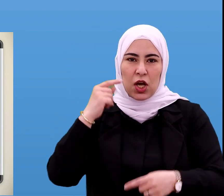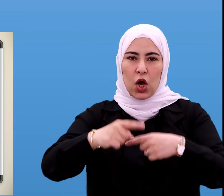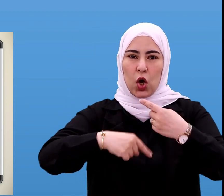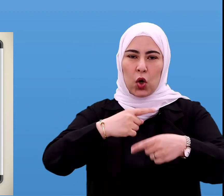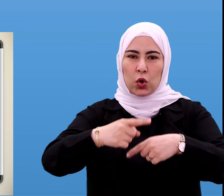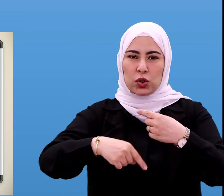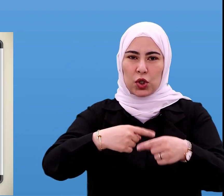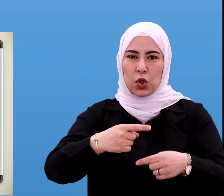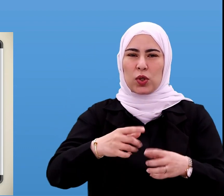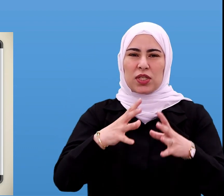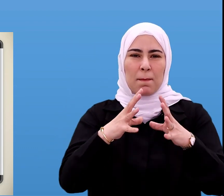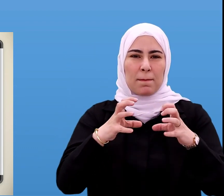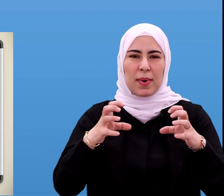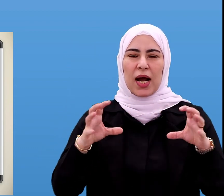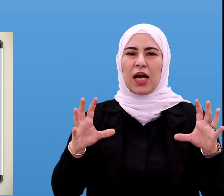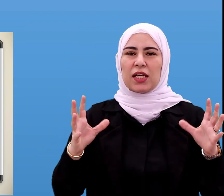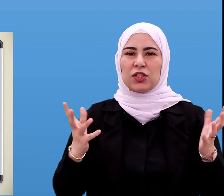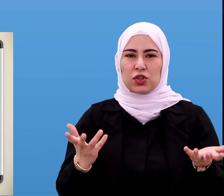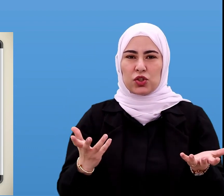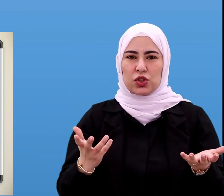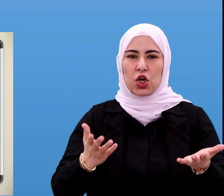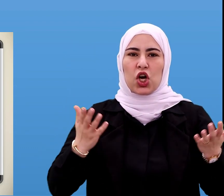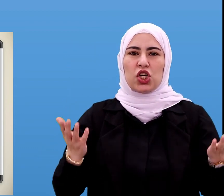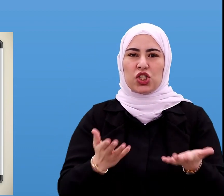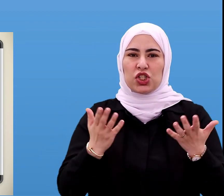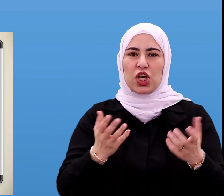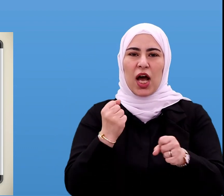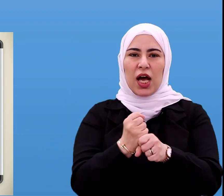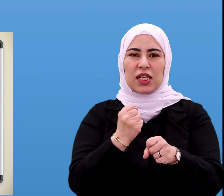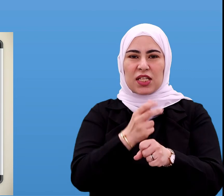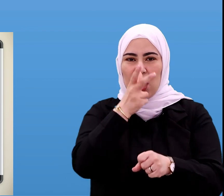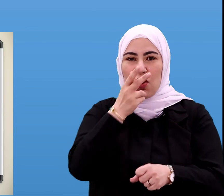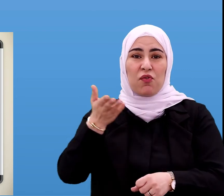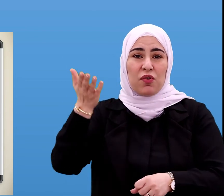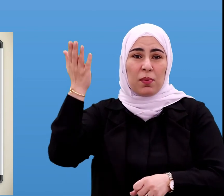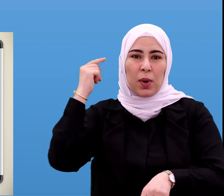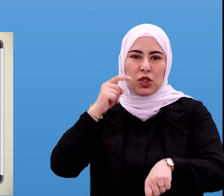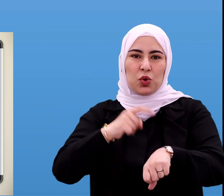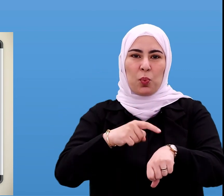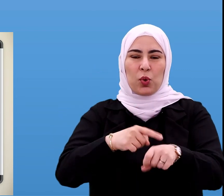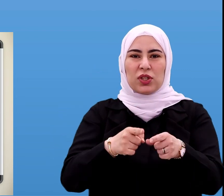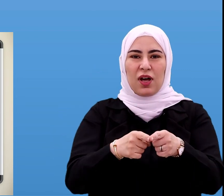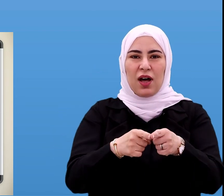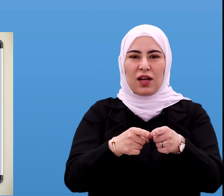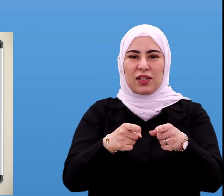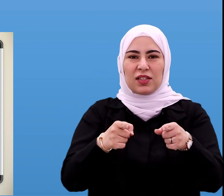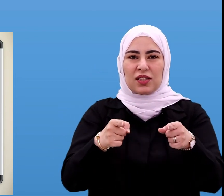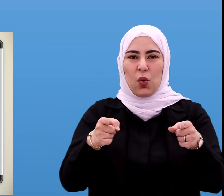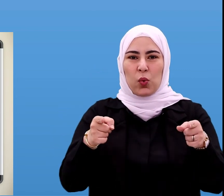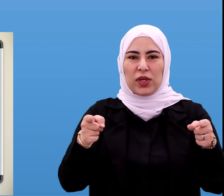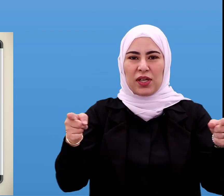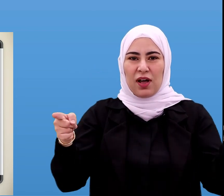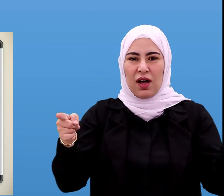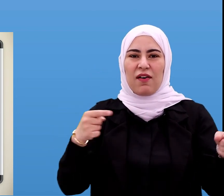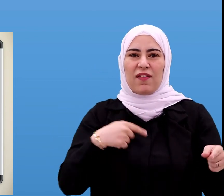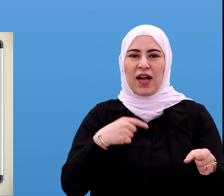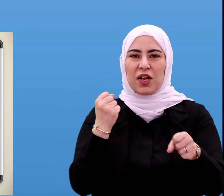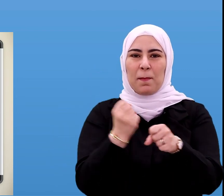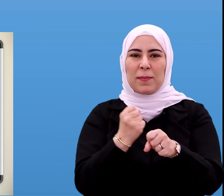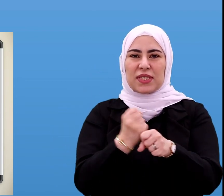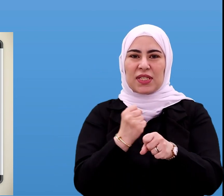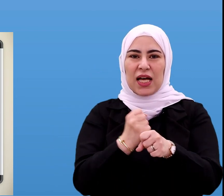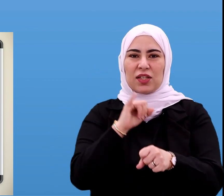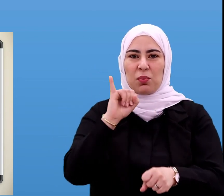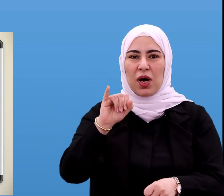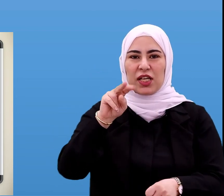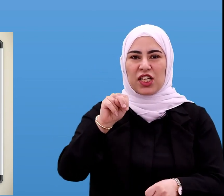past and it was progressing and happening at that time. That's why I use the ing with